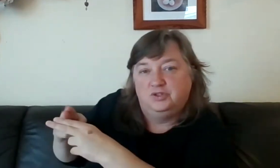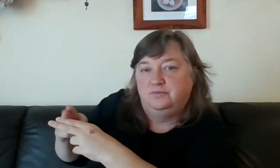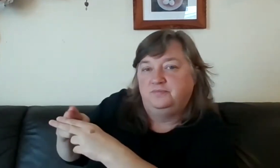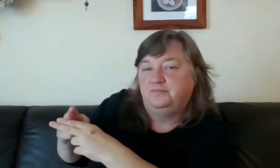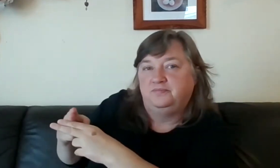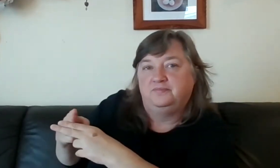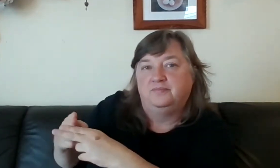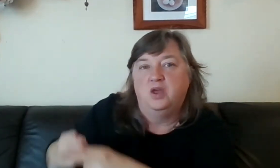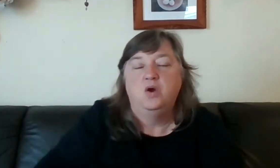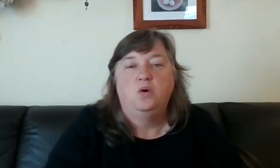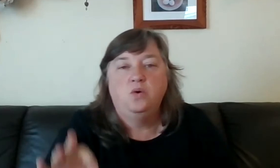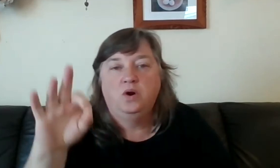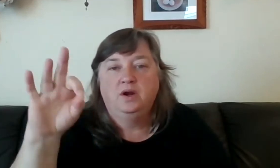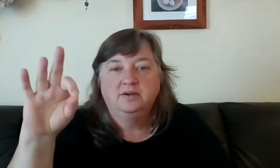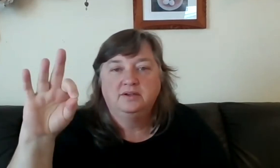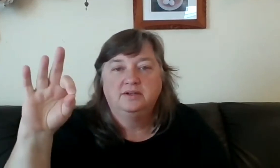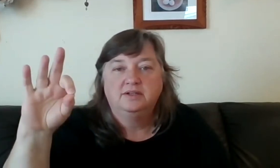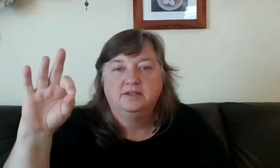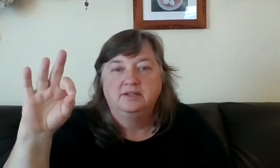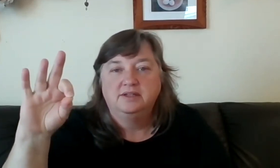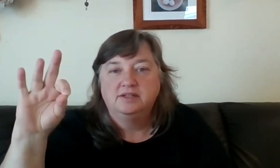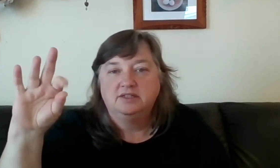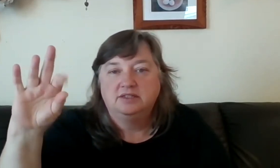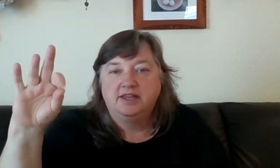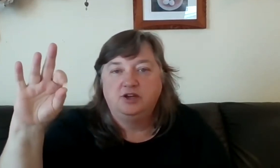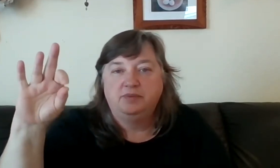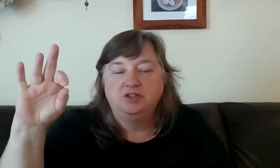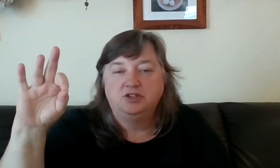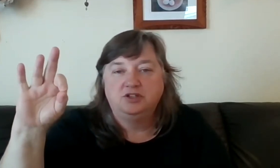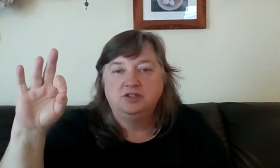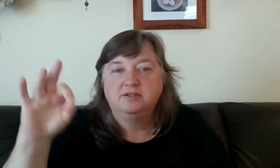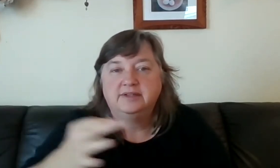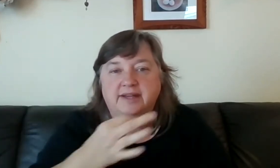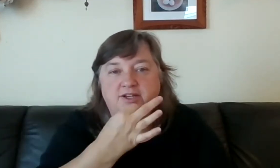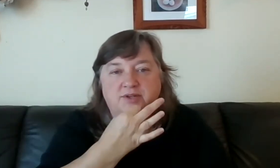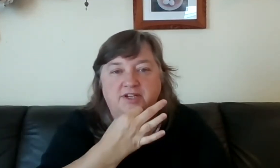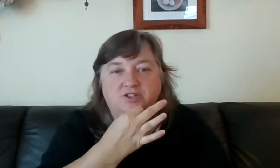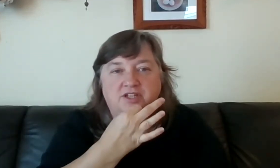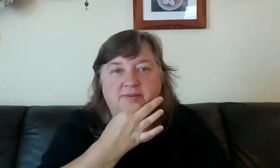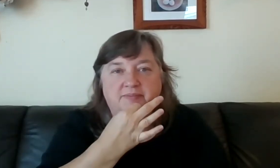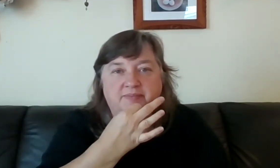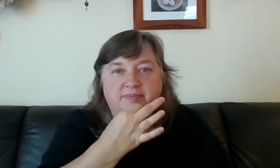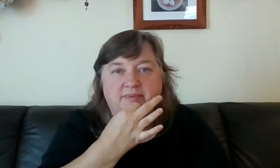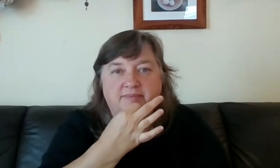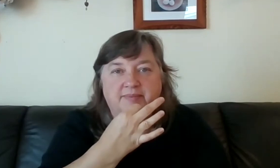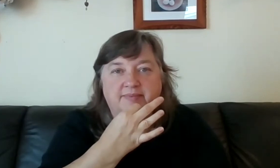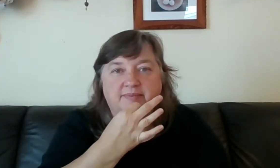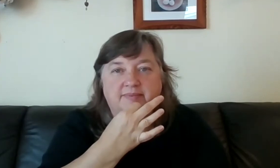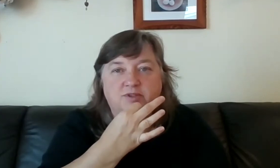Soon. Or take your pinchers and do it on your chin.